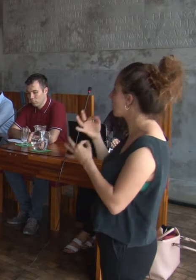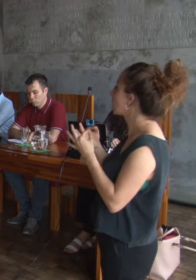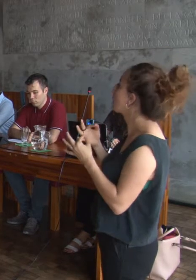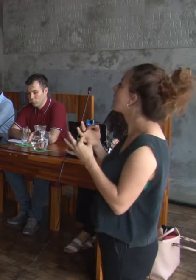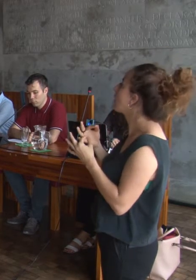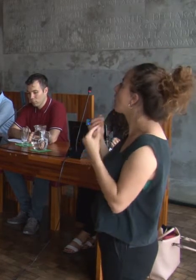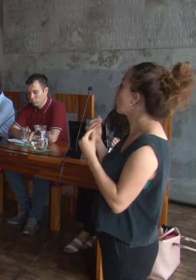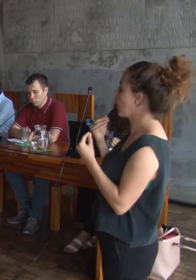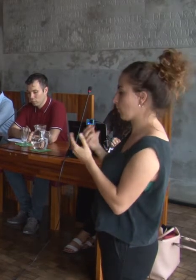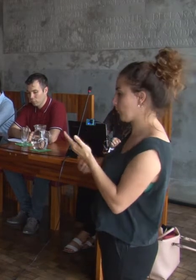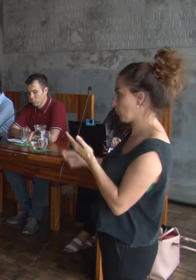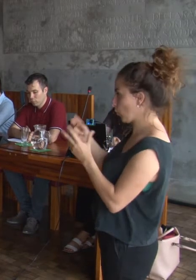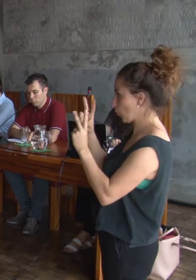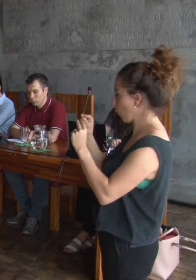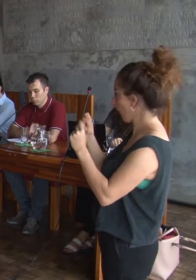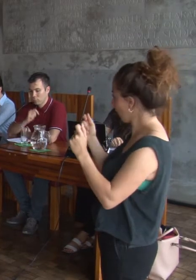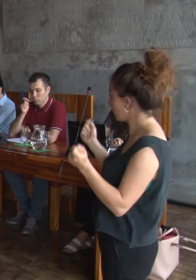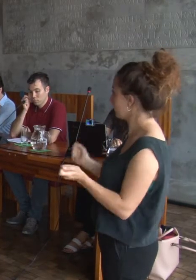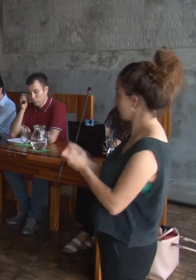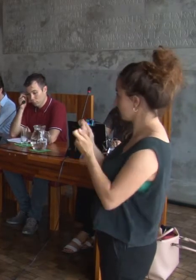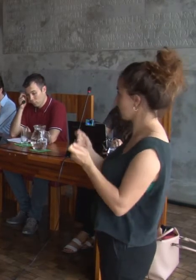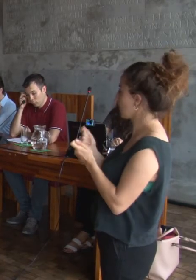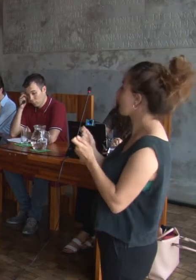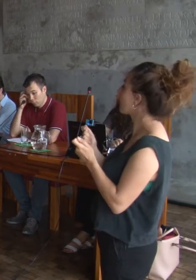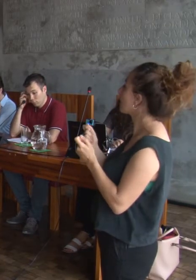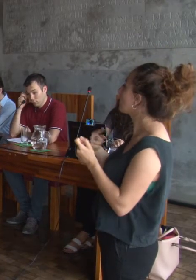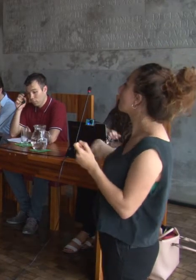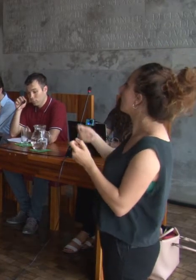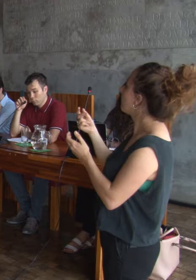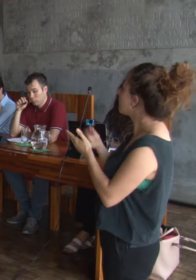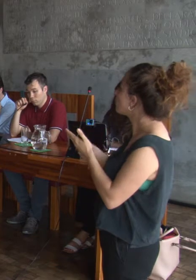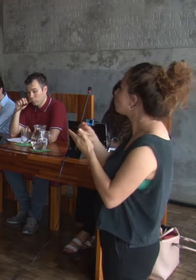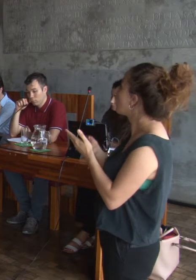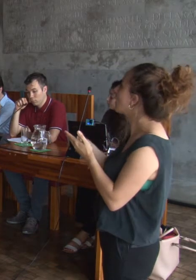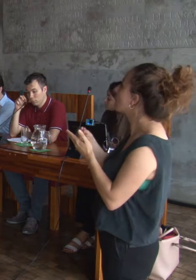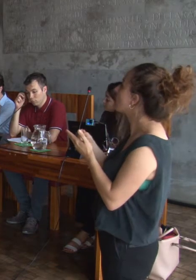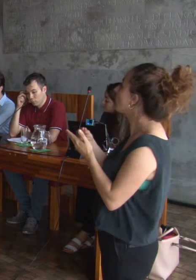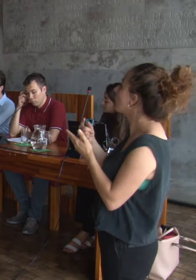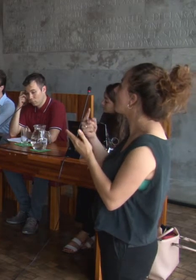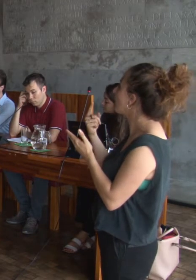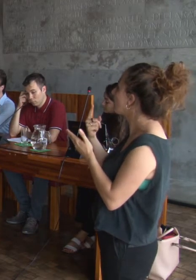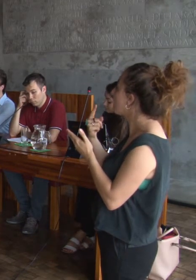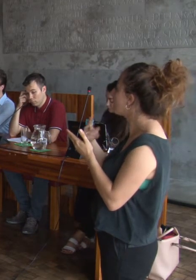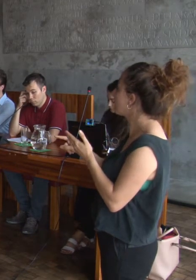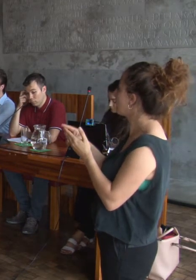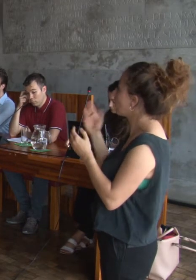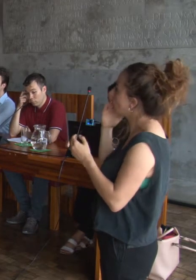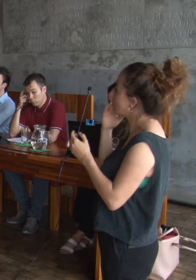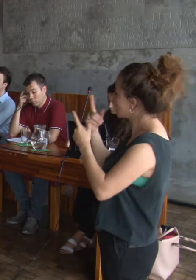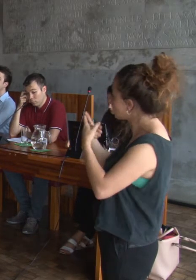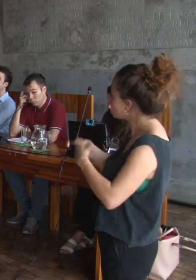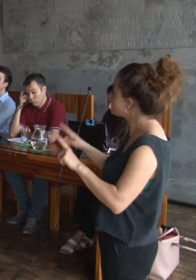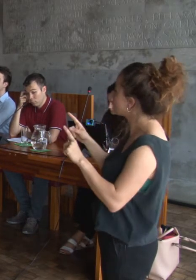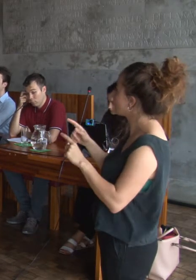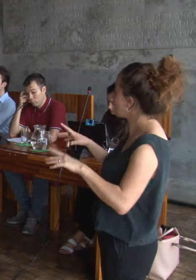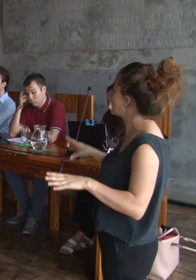we plan any new event, like today, we plan for human diversity from the beginning of any new project. And this